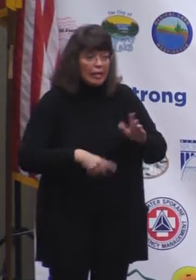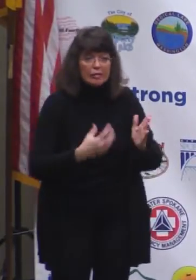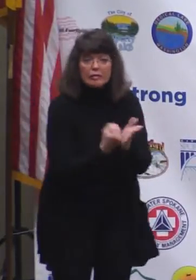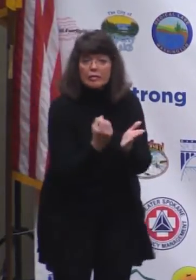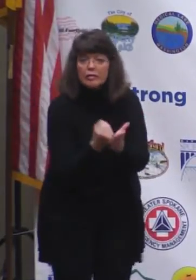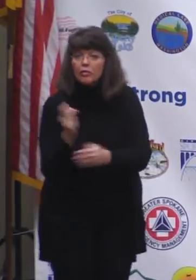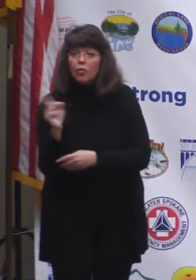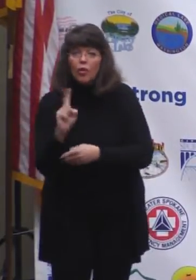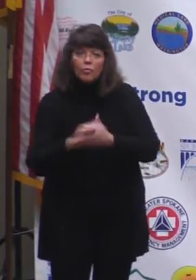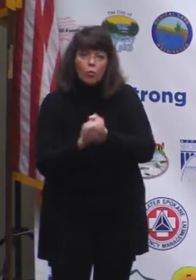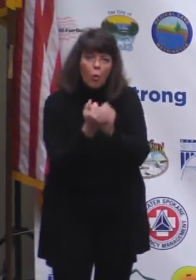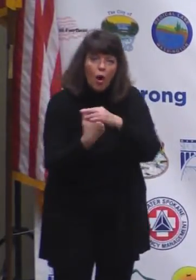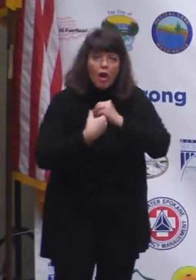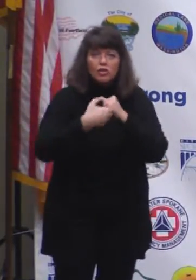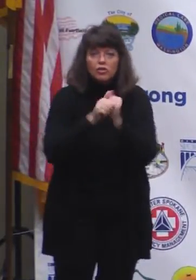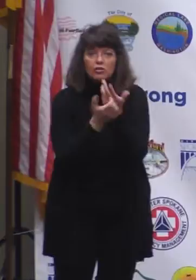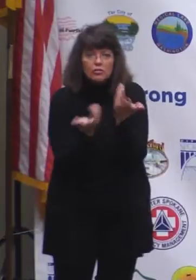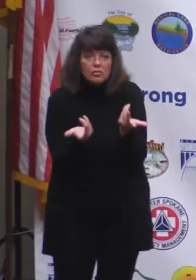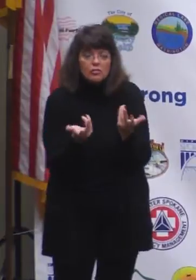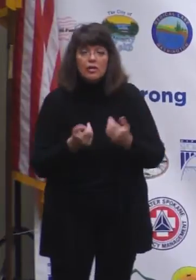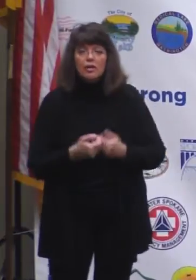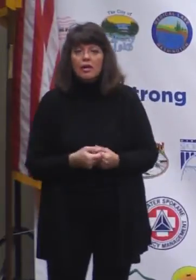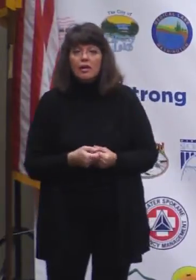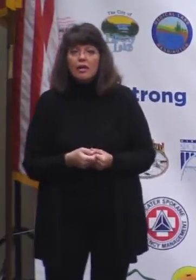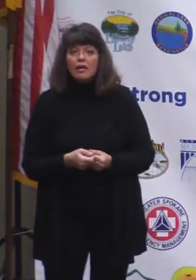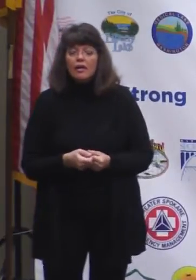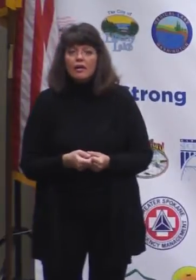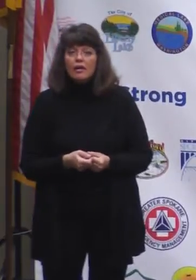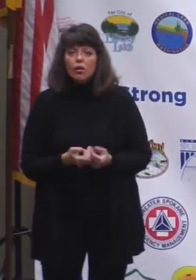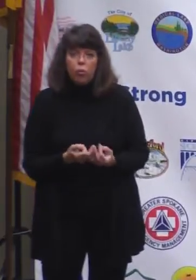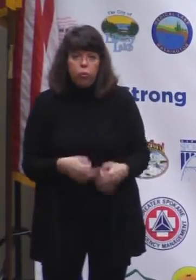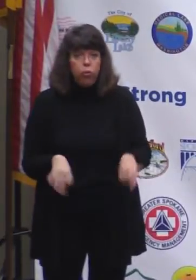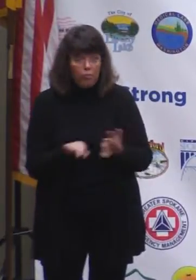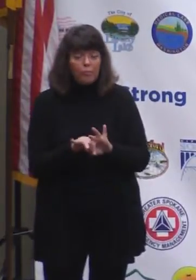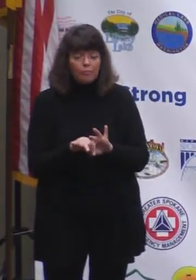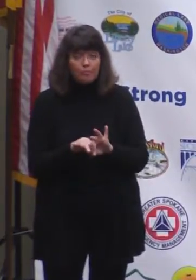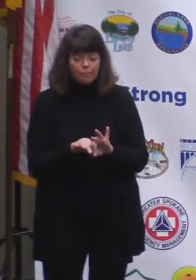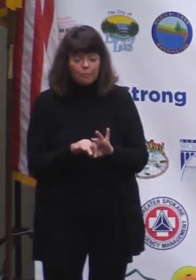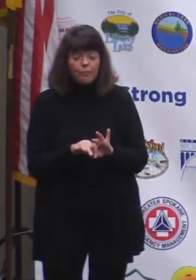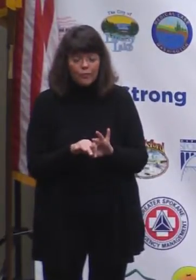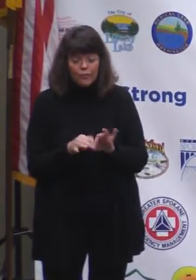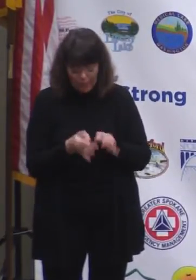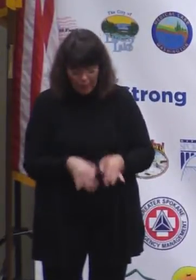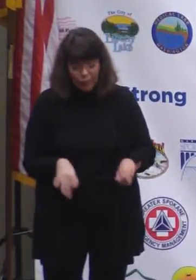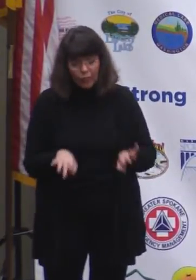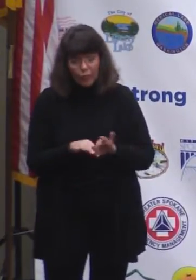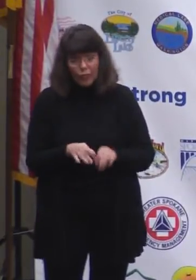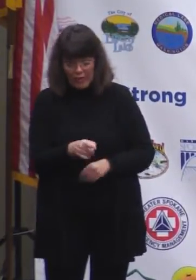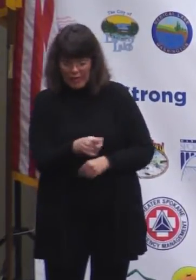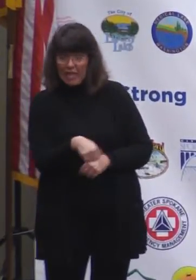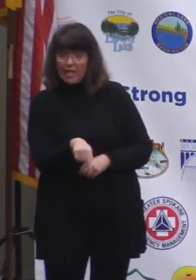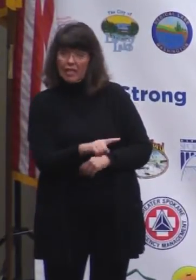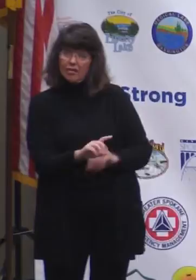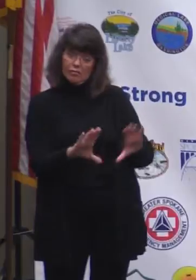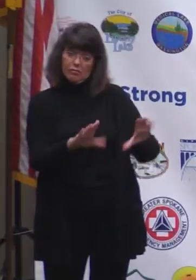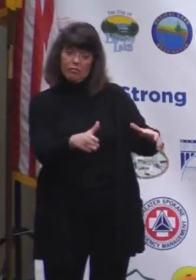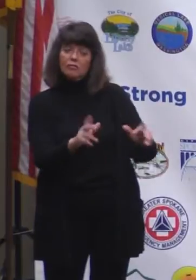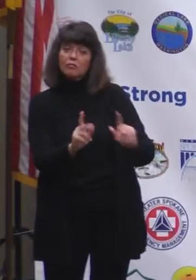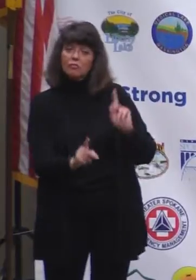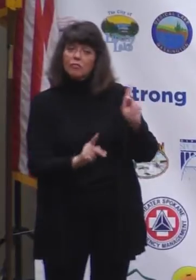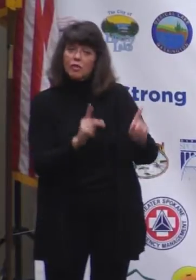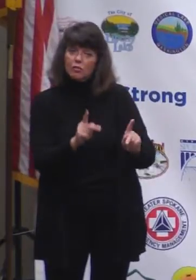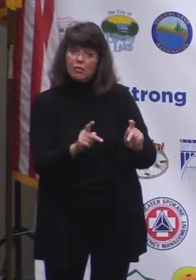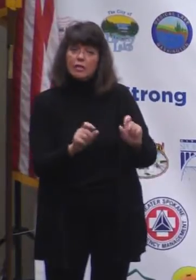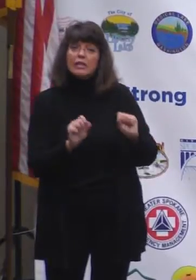that. It's really important that at this time we ensure that this population is able